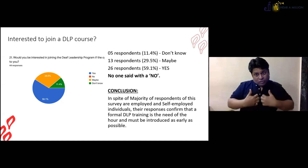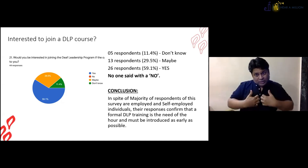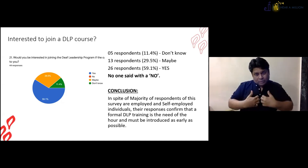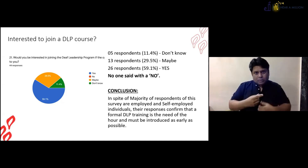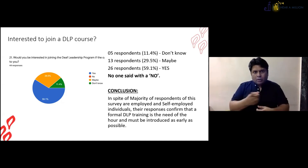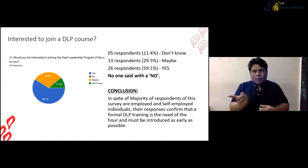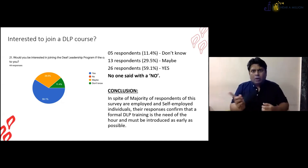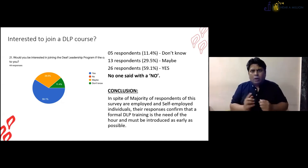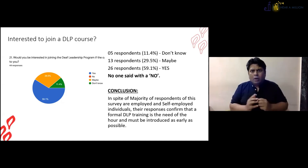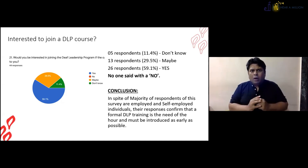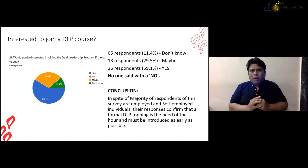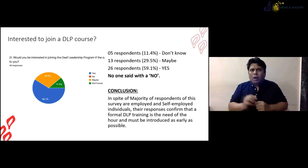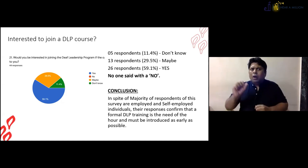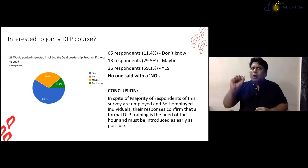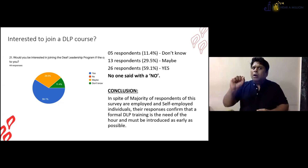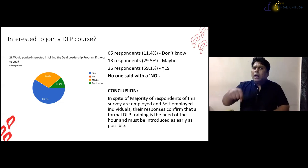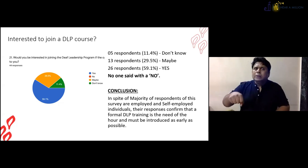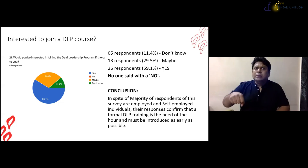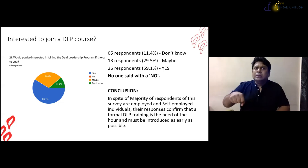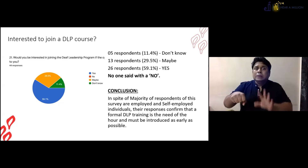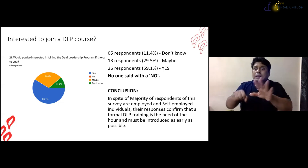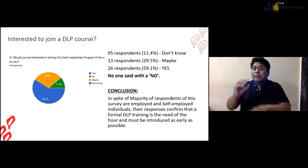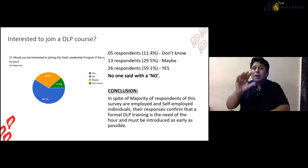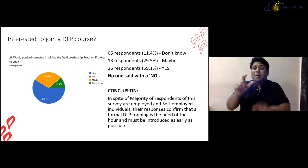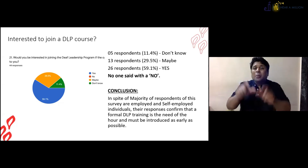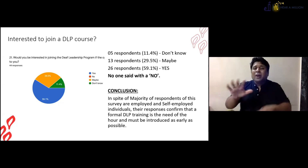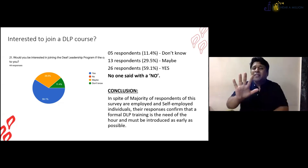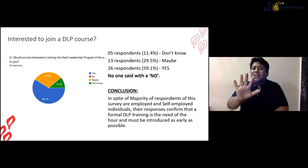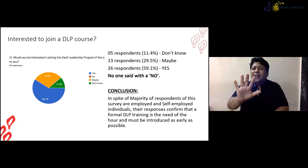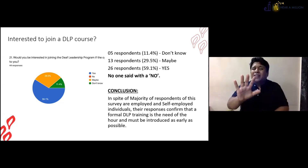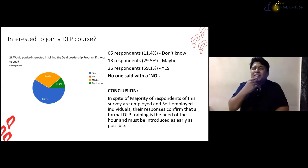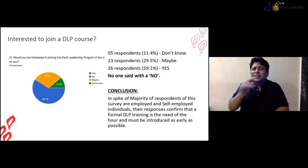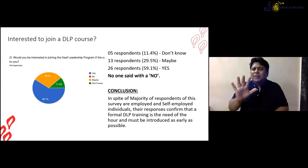course joins, would you be interested? Yes.